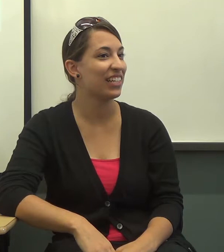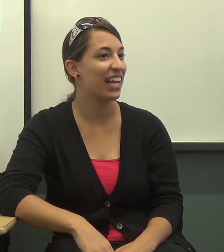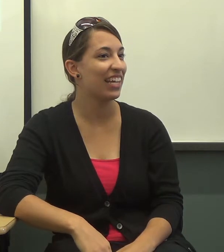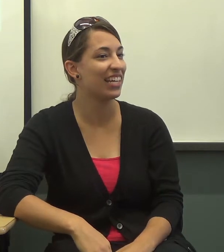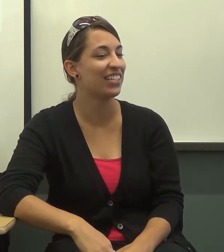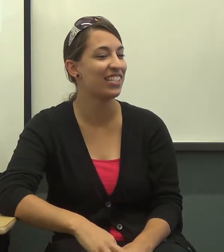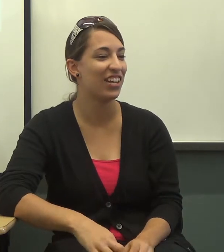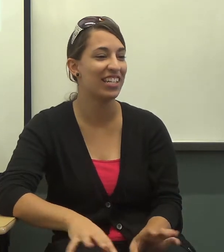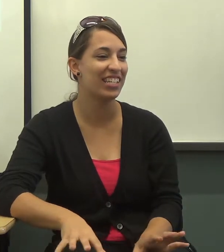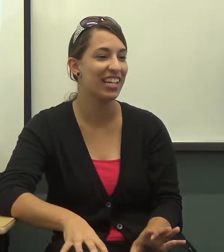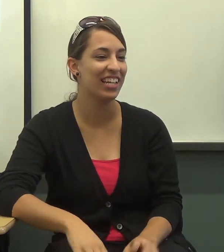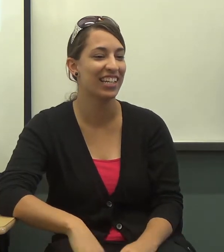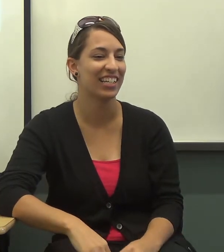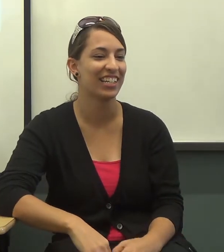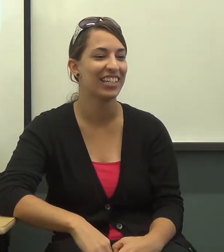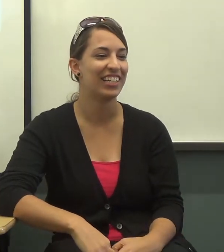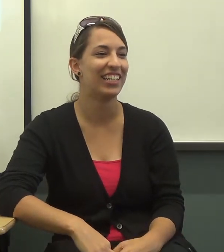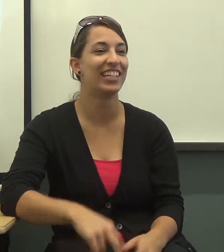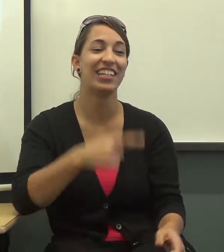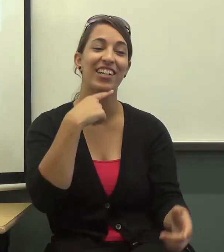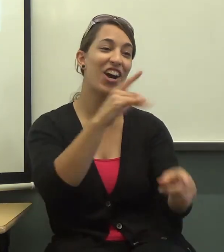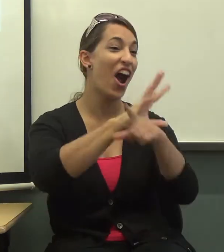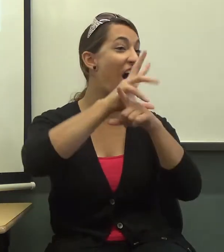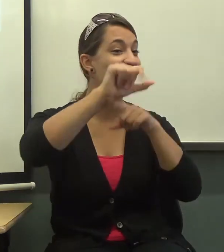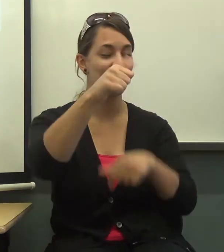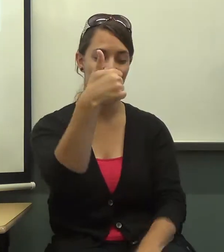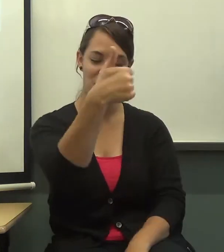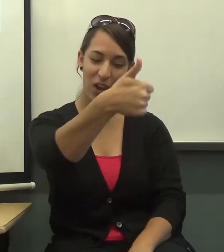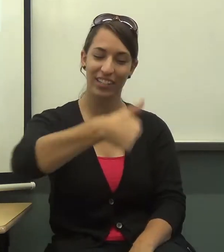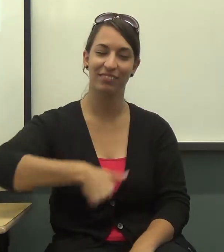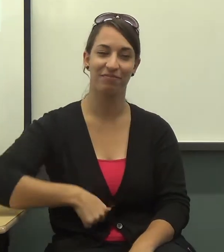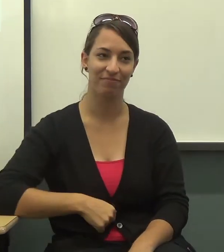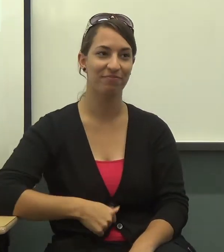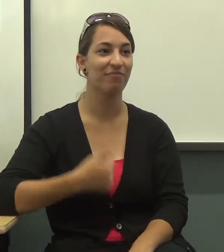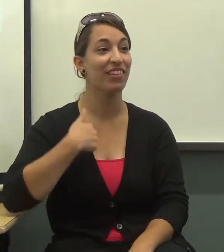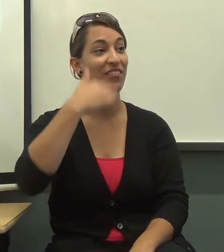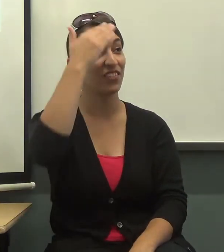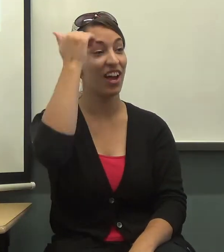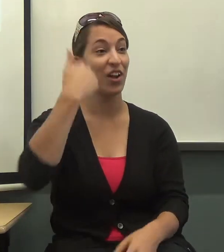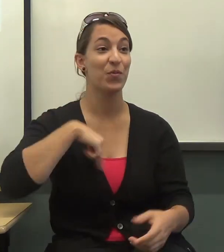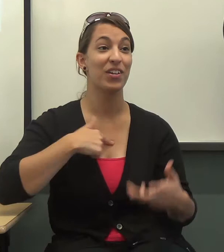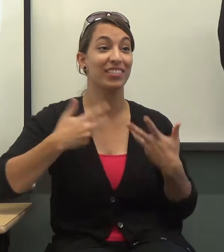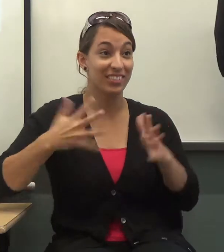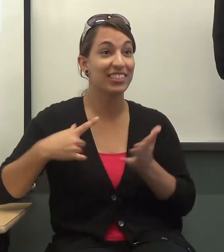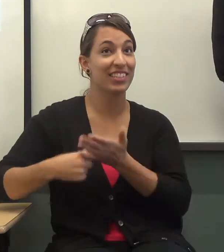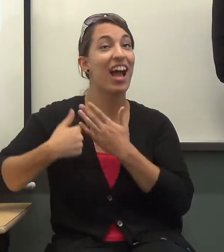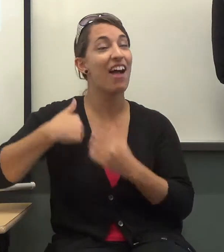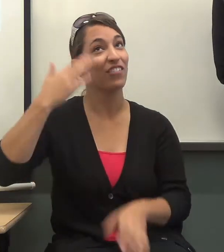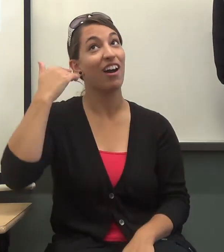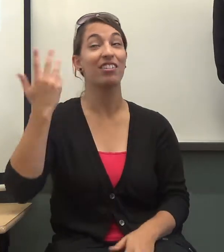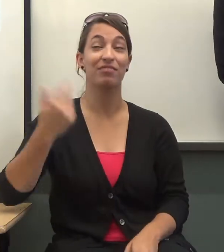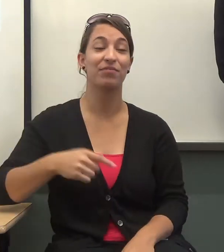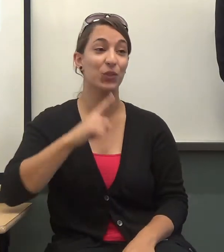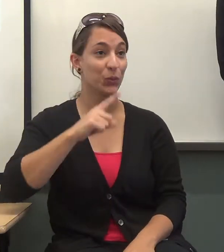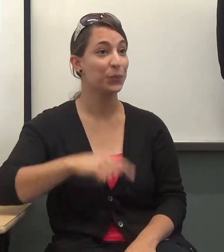Glad I was trying to study. Oh, that's awesome. That's great. I forgot we went over these. So, subordinating conjunctions.